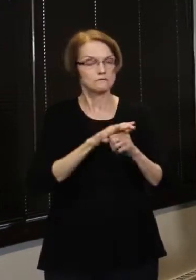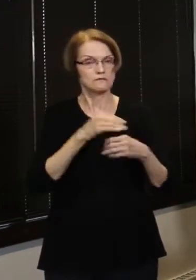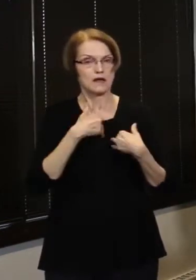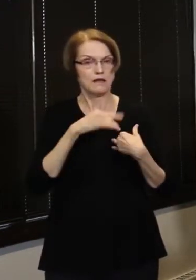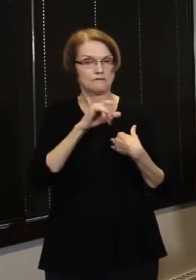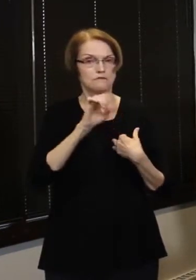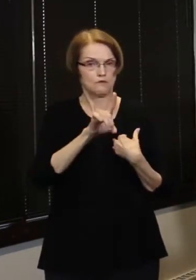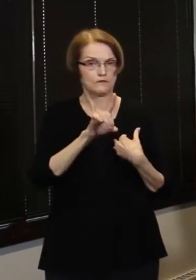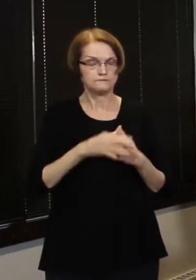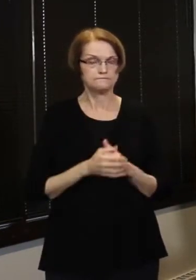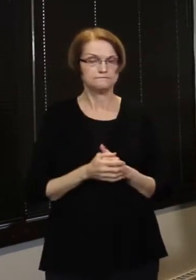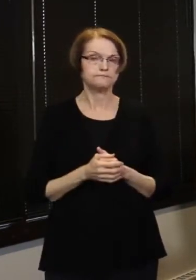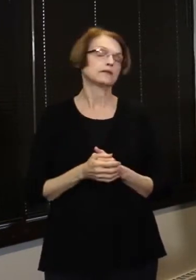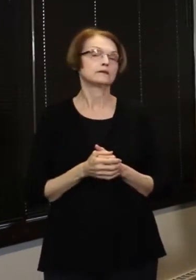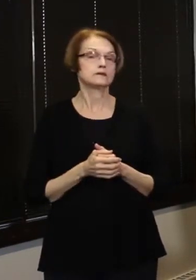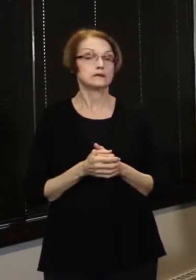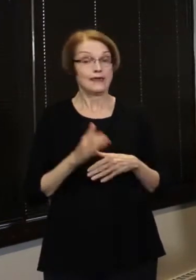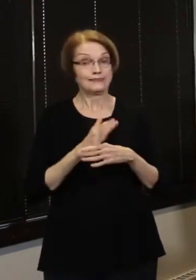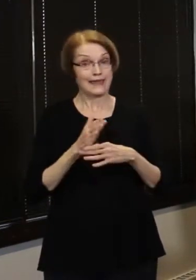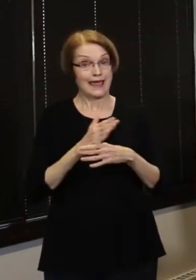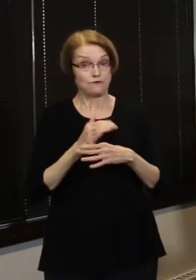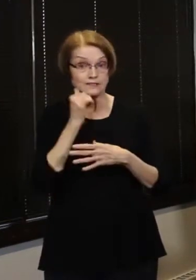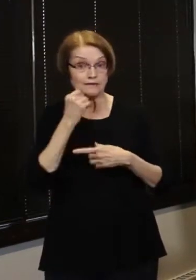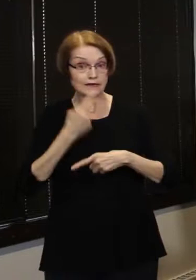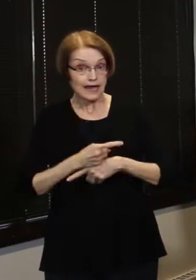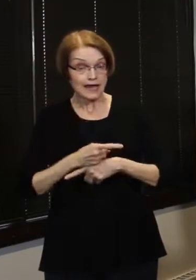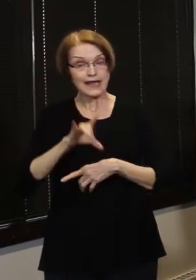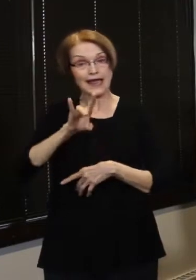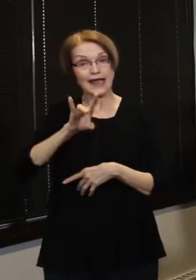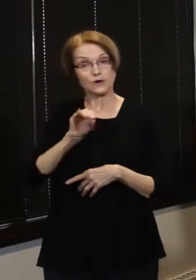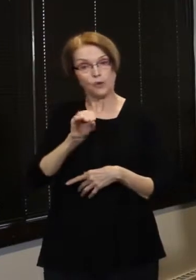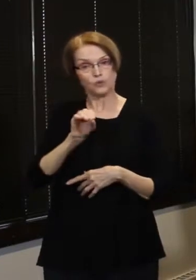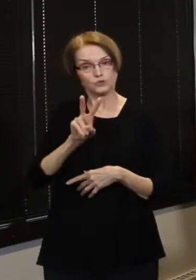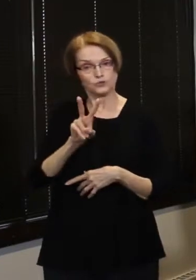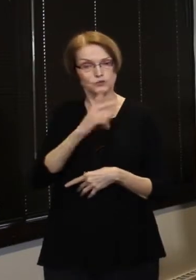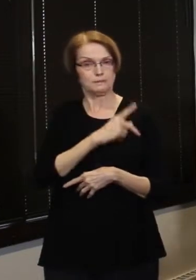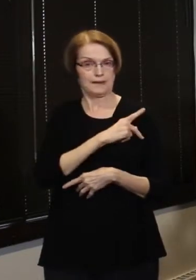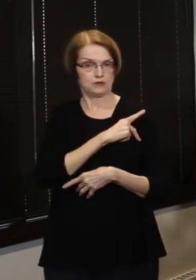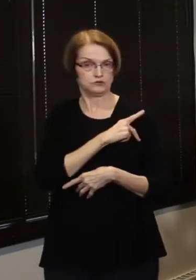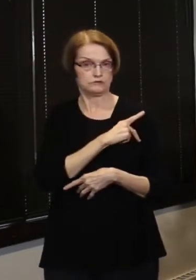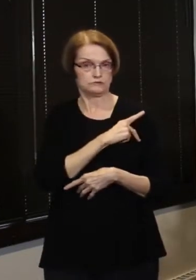COVID-19. The moving average now is at 802 patients.